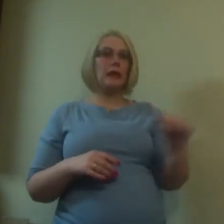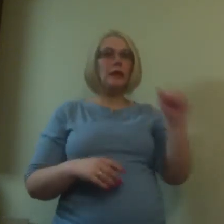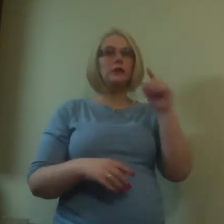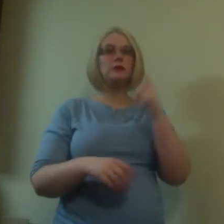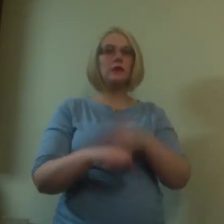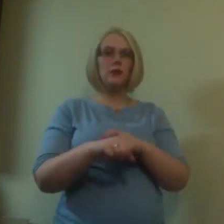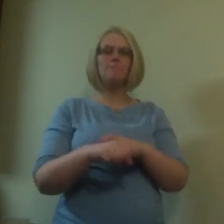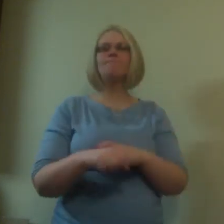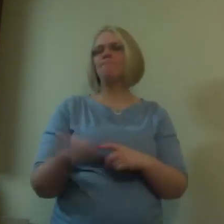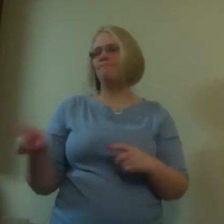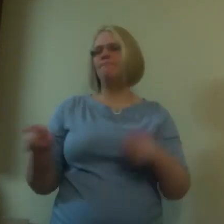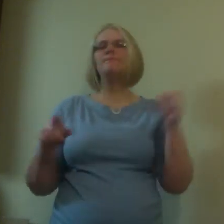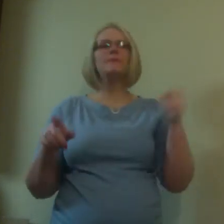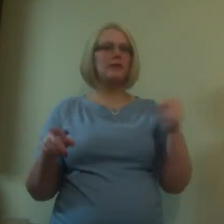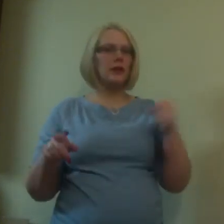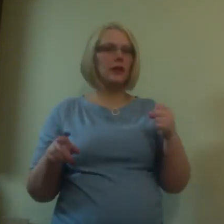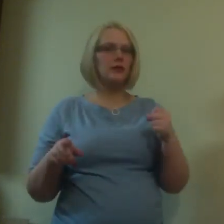When do you know that it's windy?